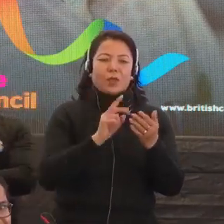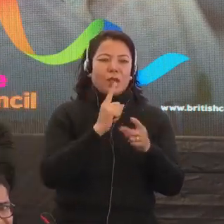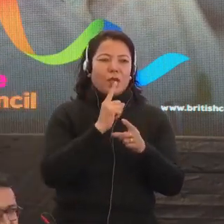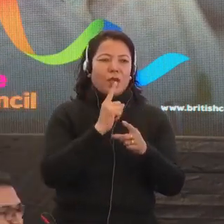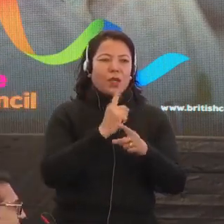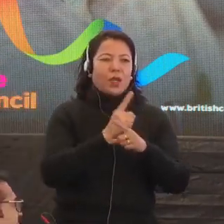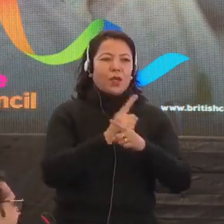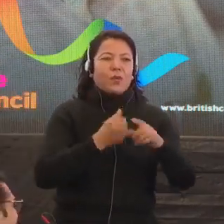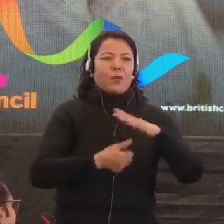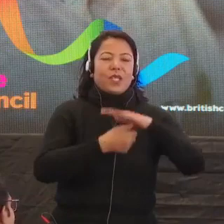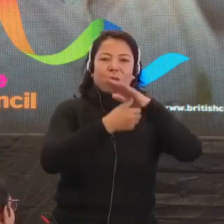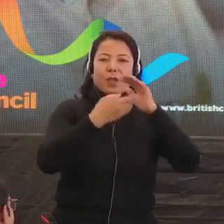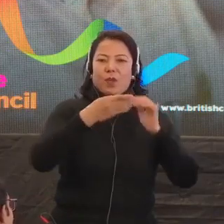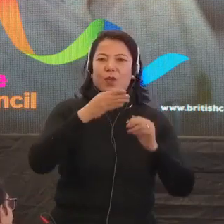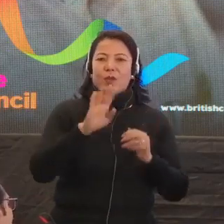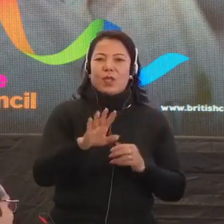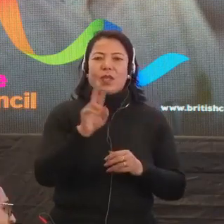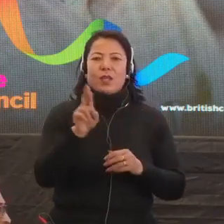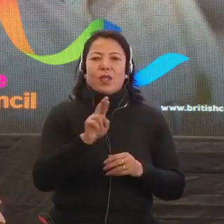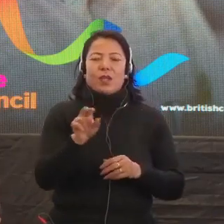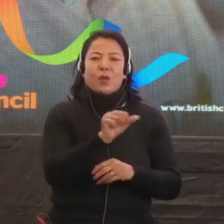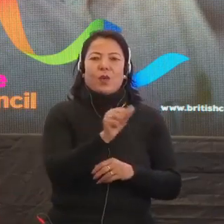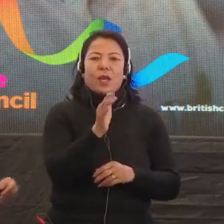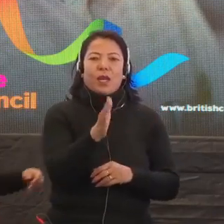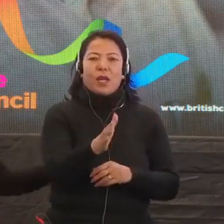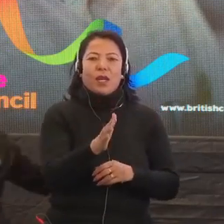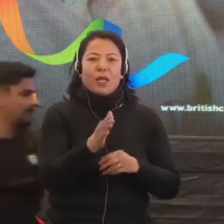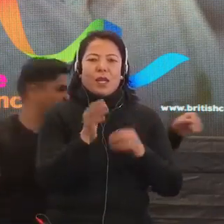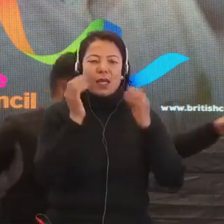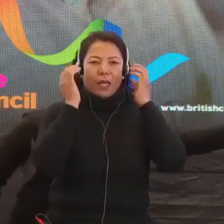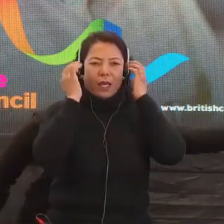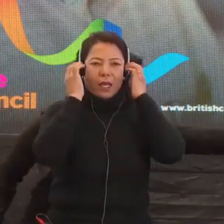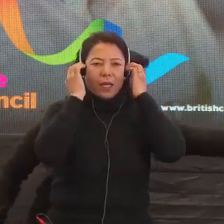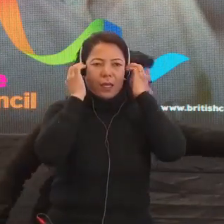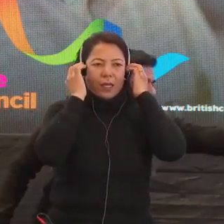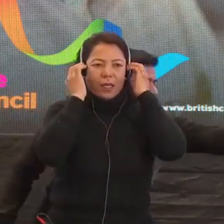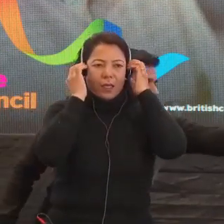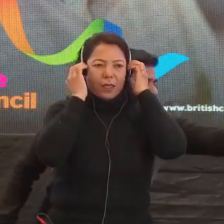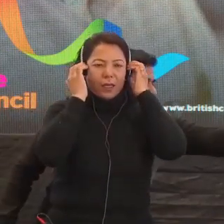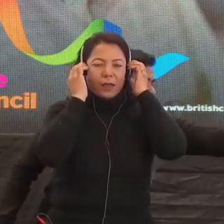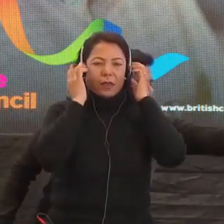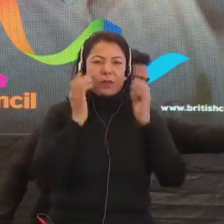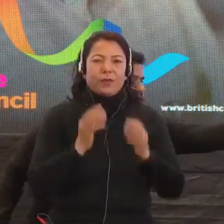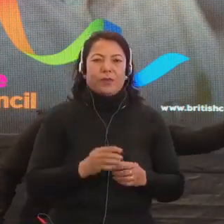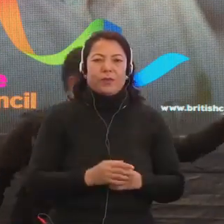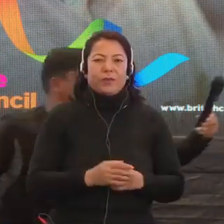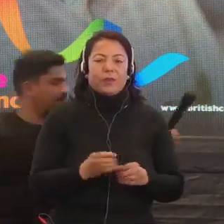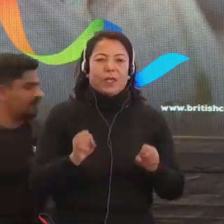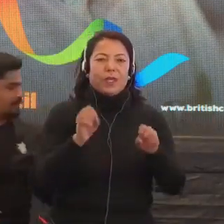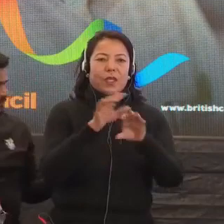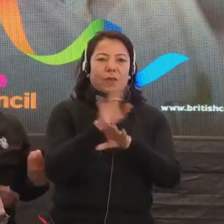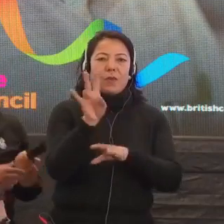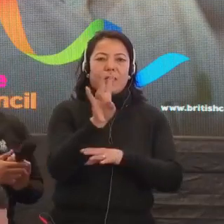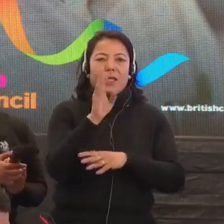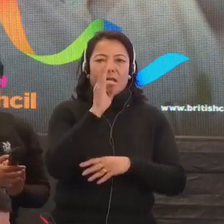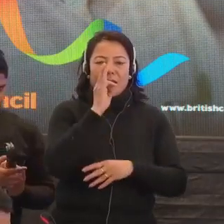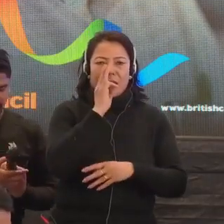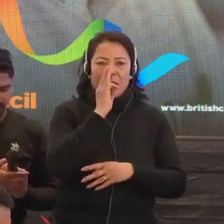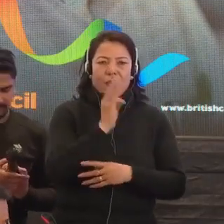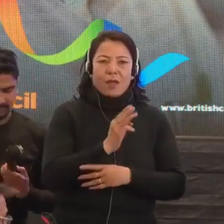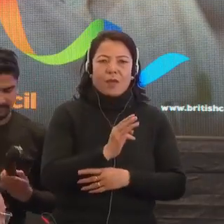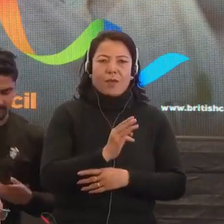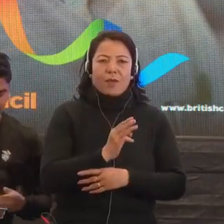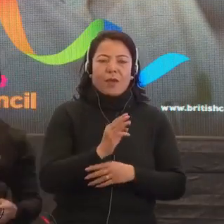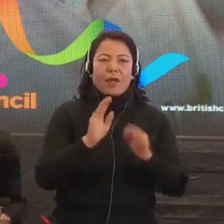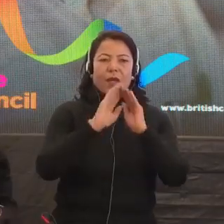created and had published more than 25 papers on inclusive education in international journals,